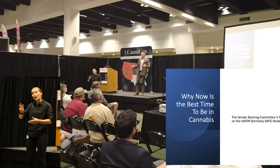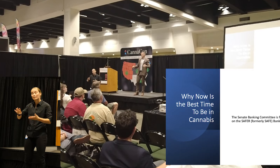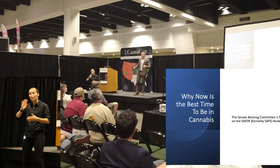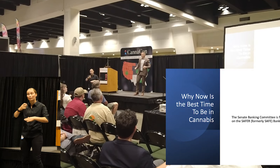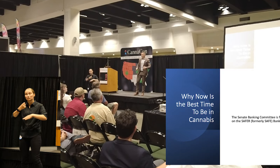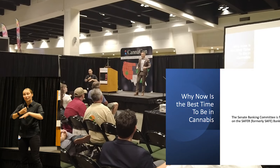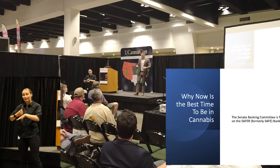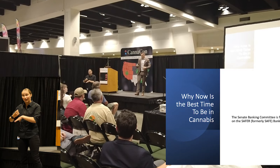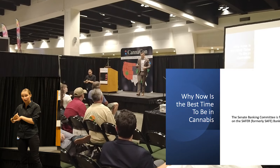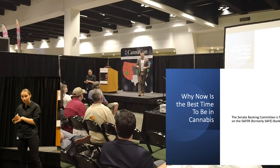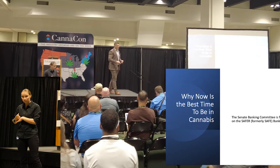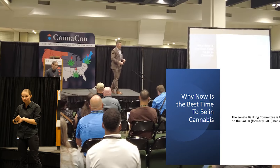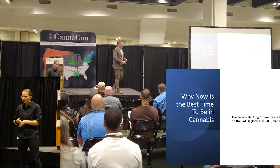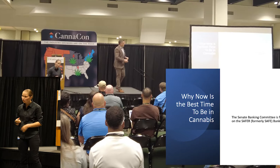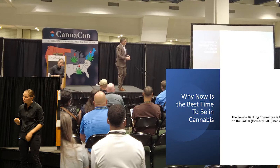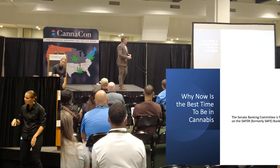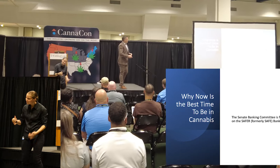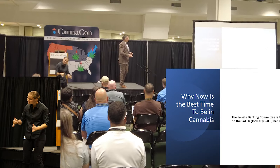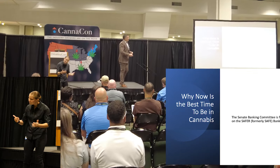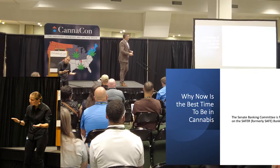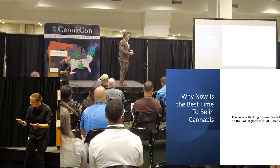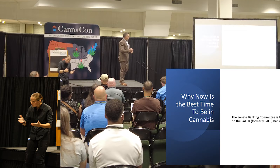here, no one's getting up to leave, all right.